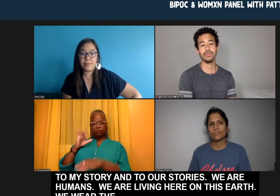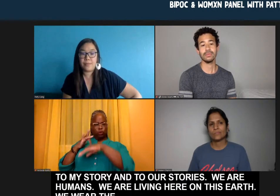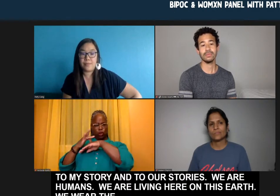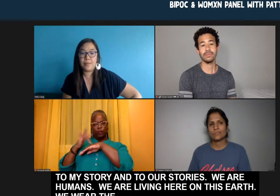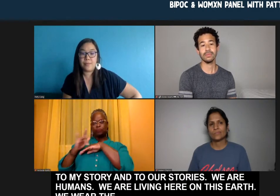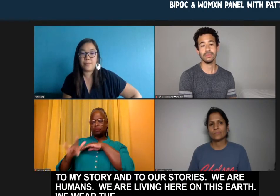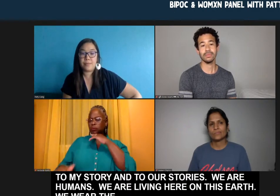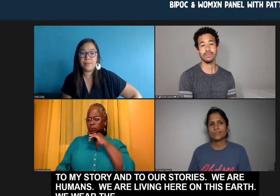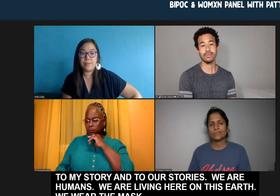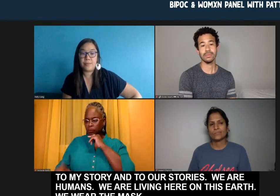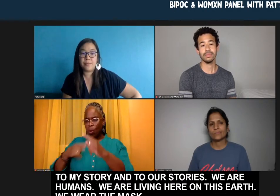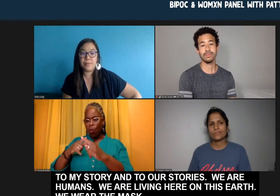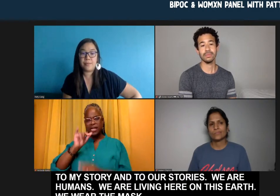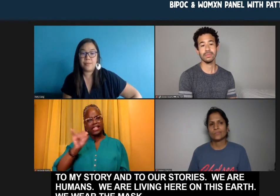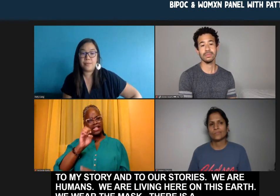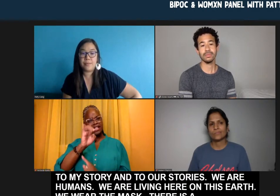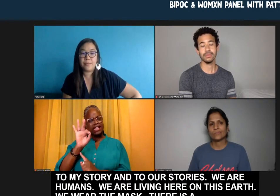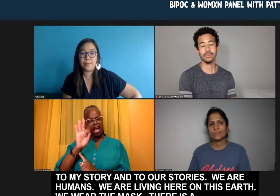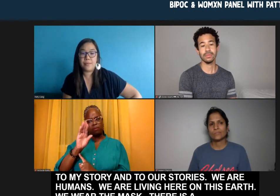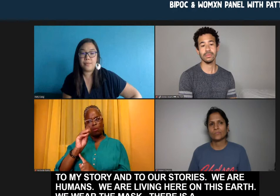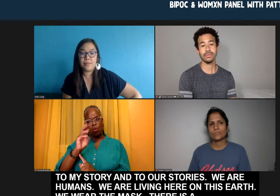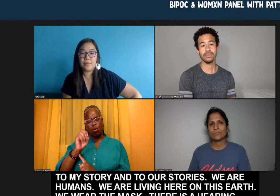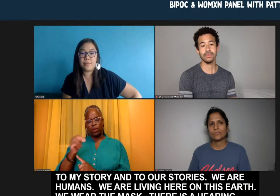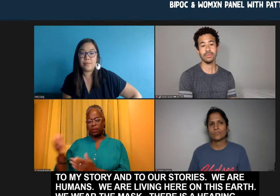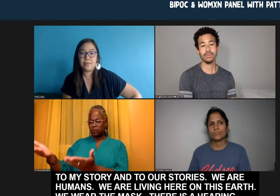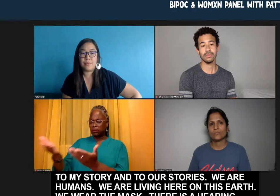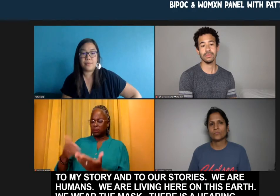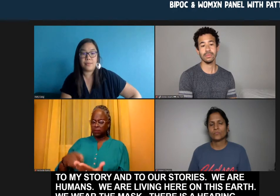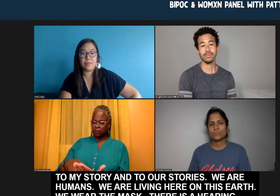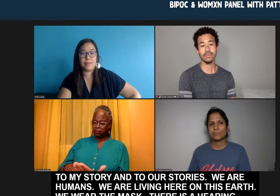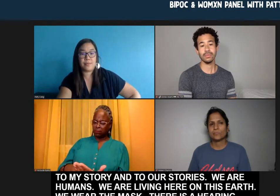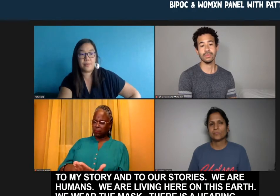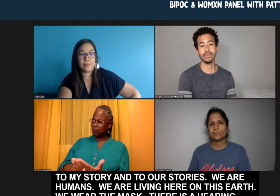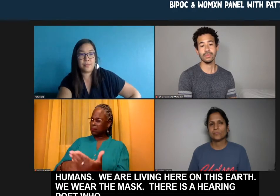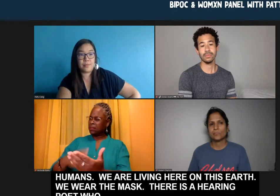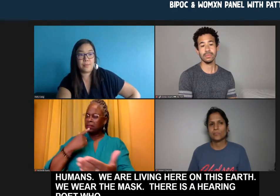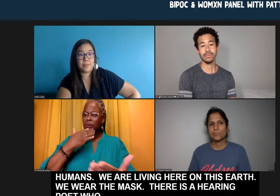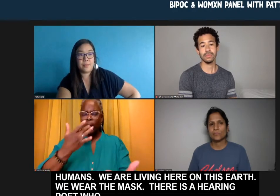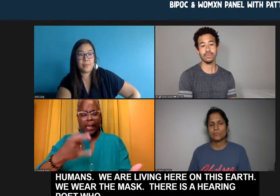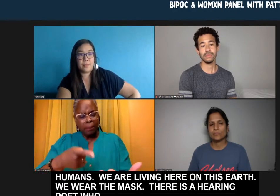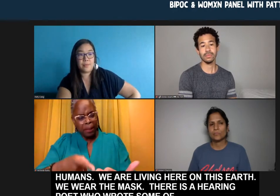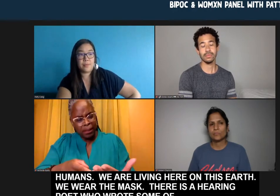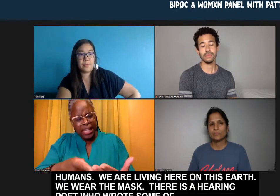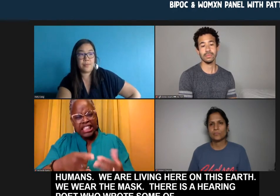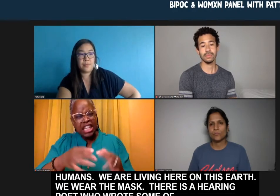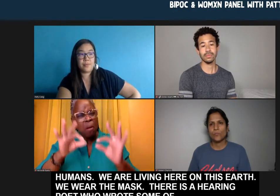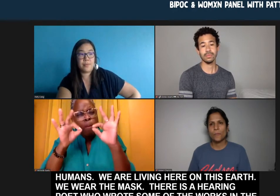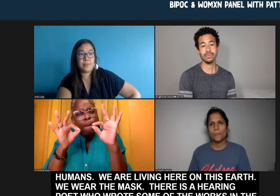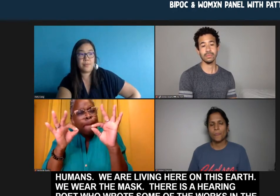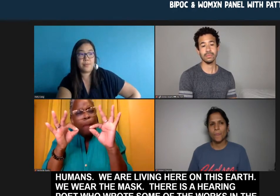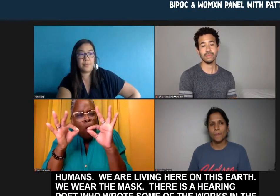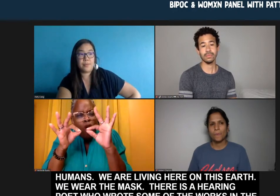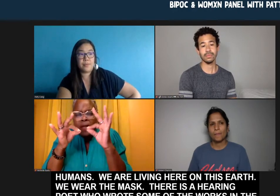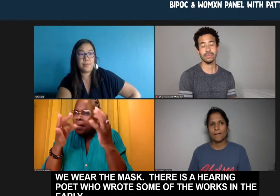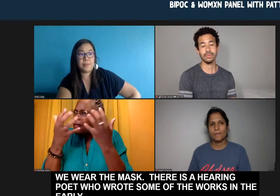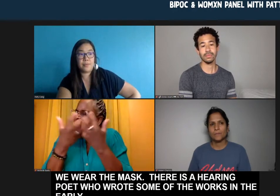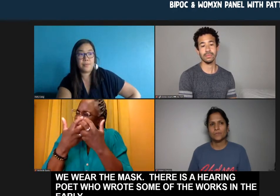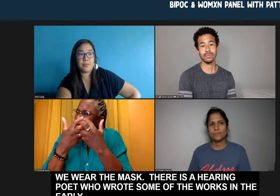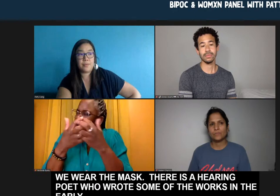There's a hearing poet who wrote some of these works in the early 1900s. But when we read them,